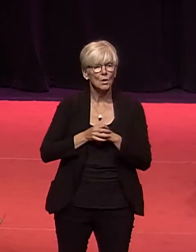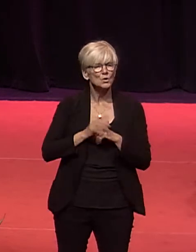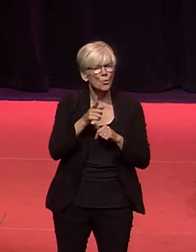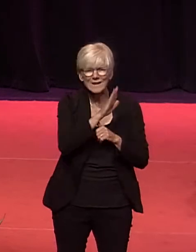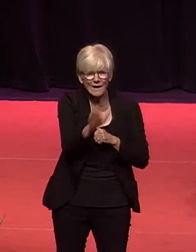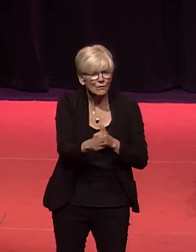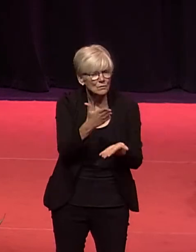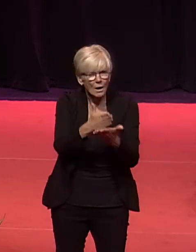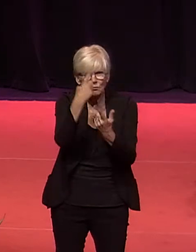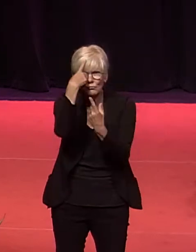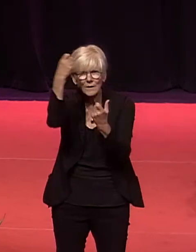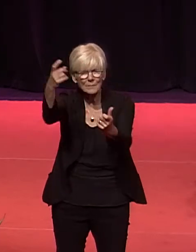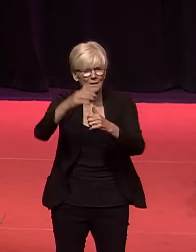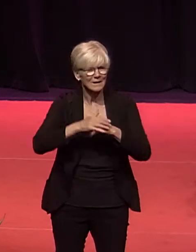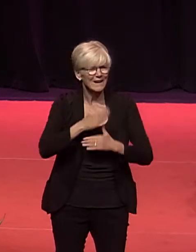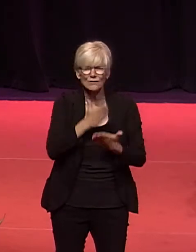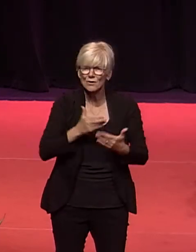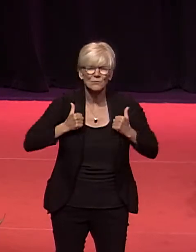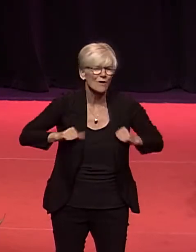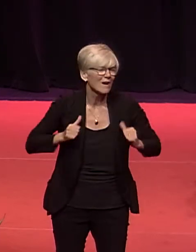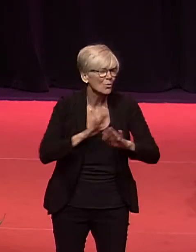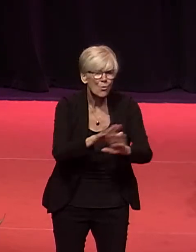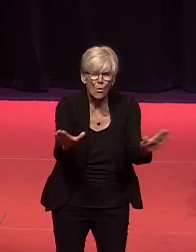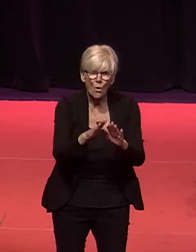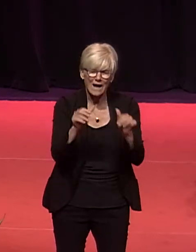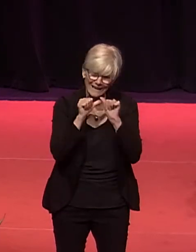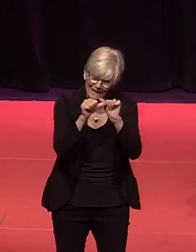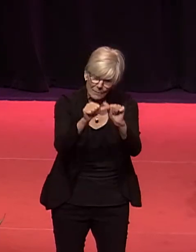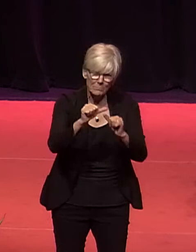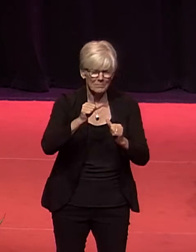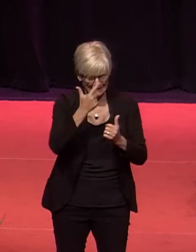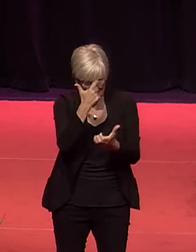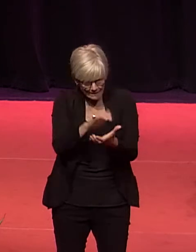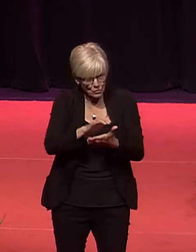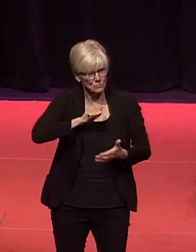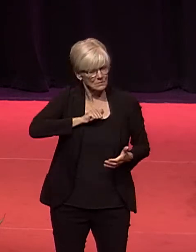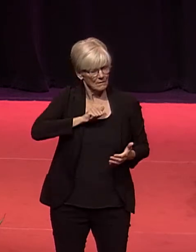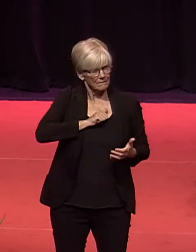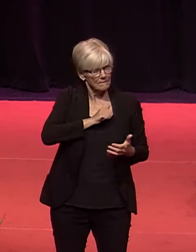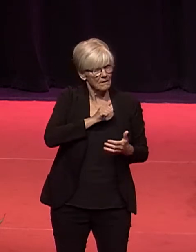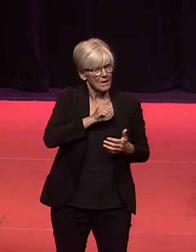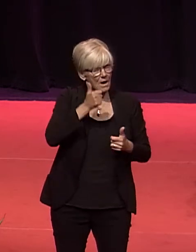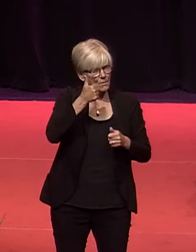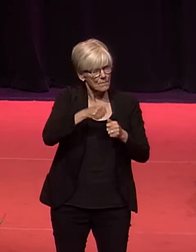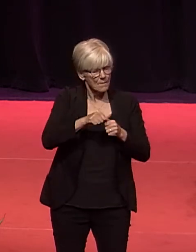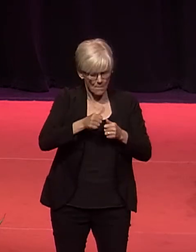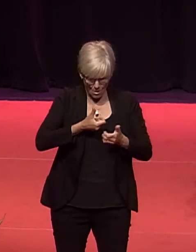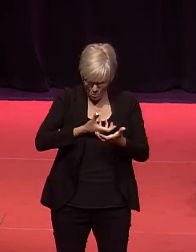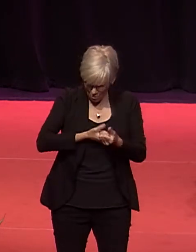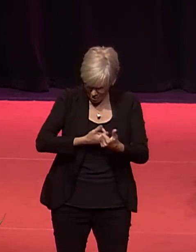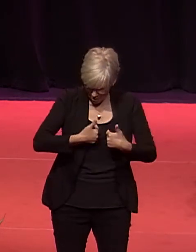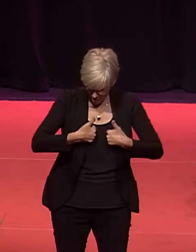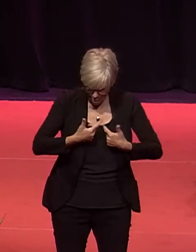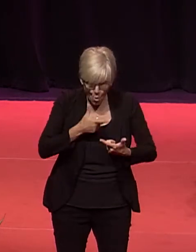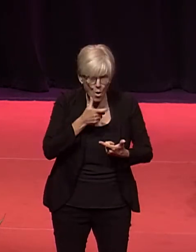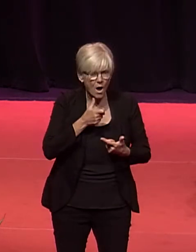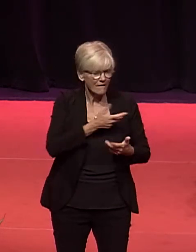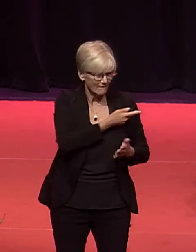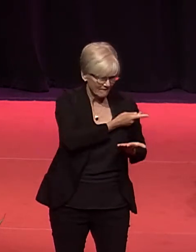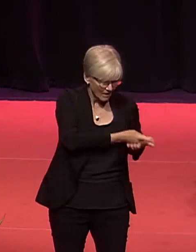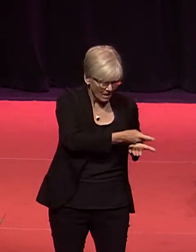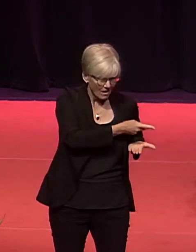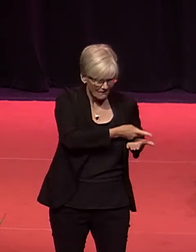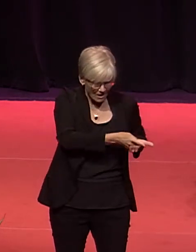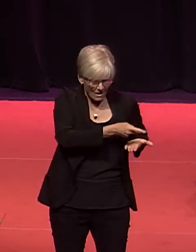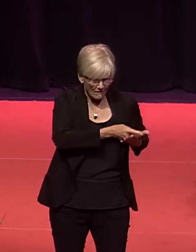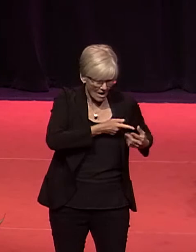your strengths. Believe in you. Be proud of who you are, and remember how many demons you fought